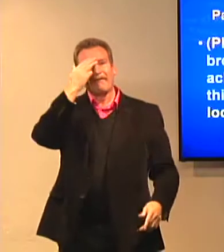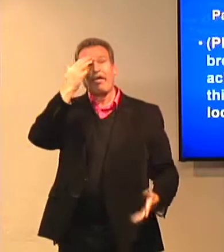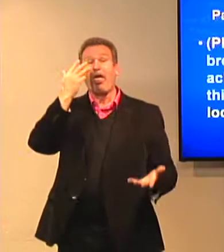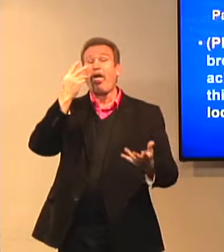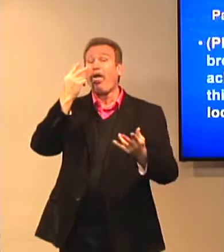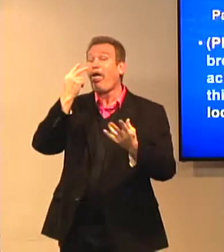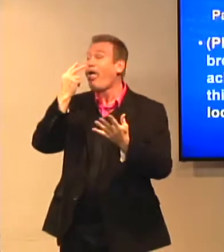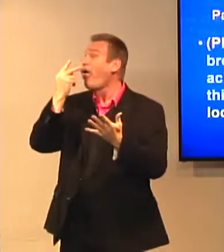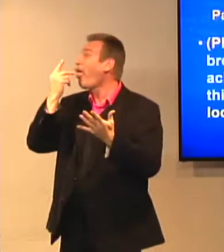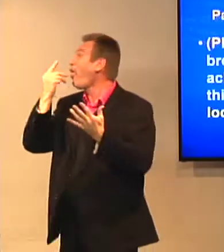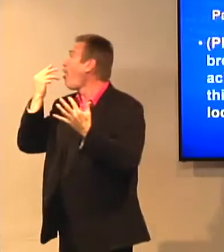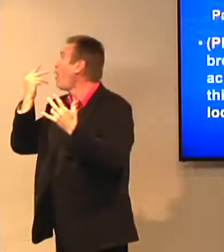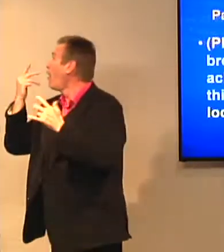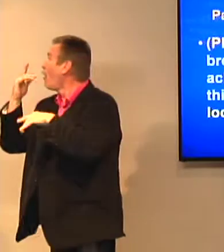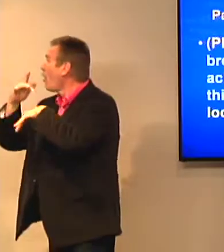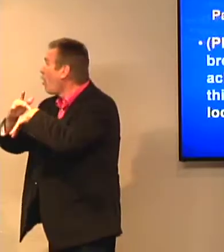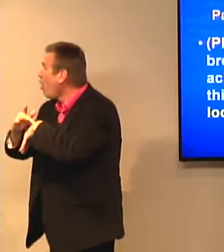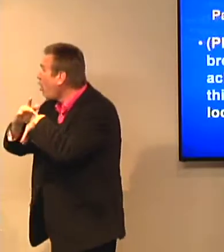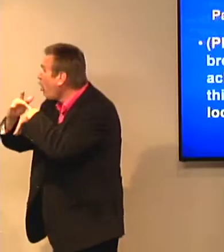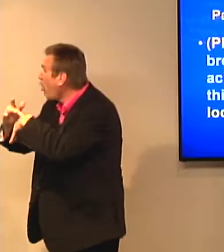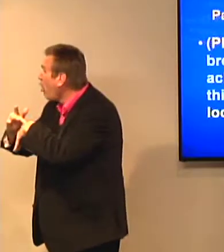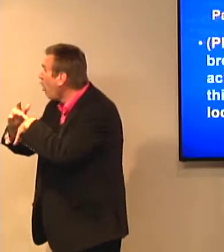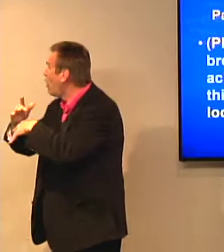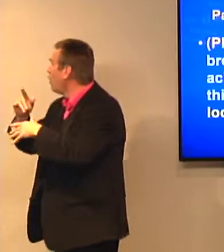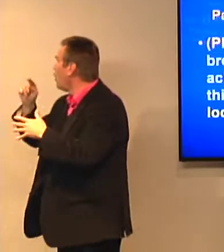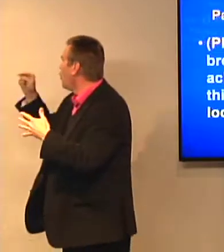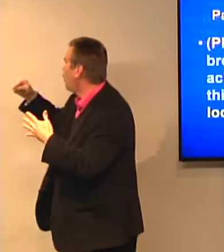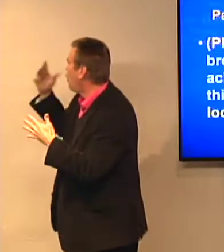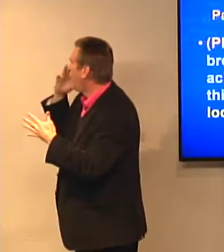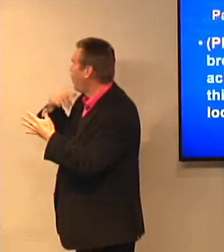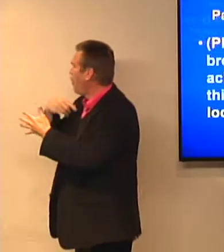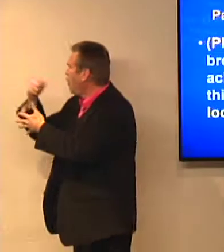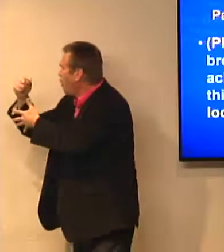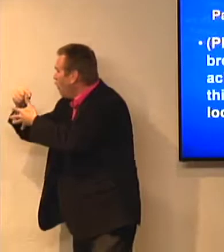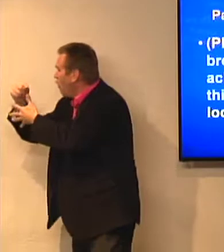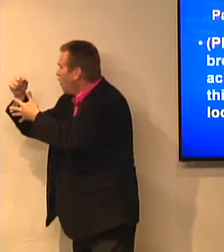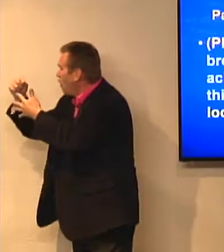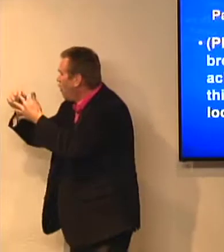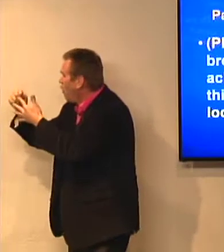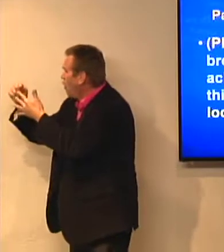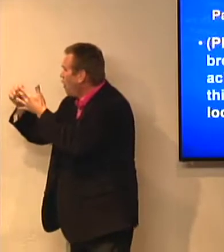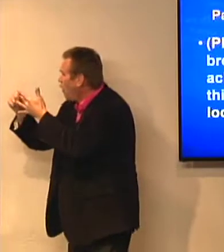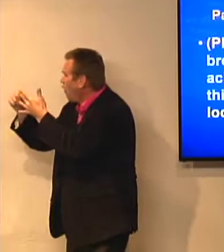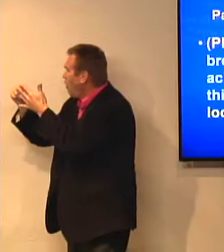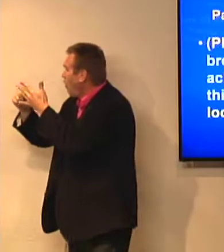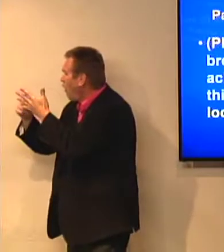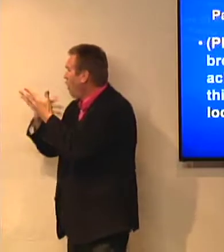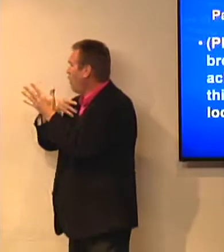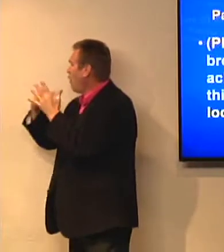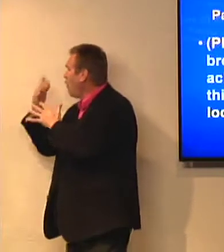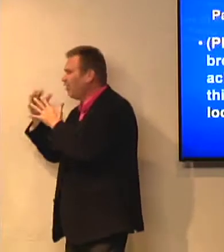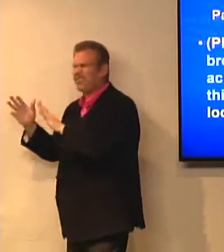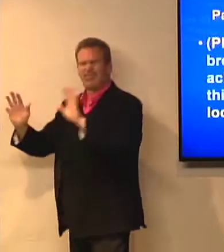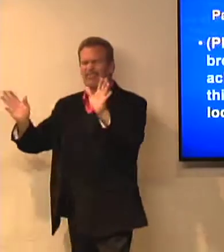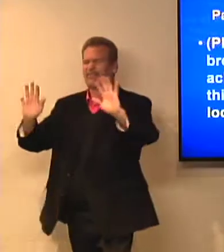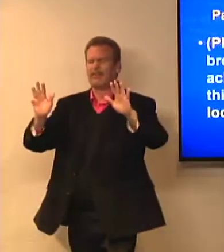One thing of not looking back, of not dwelling on or obsessing about or thinking about all of these things in my